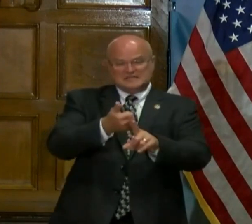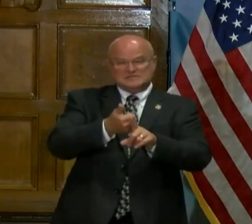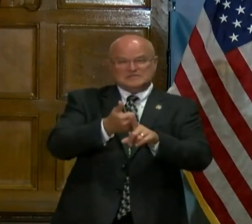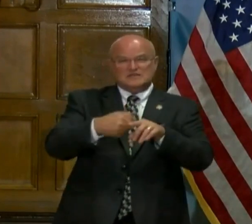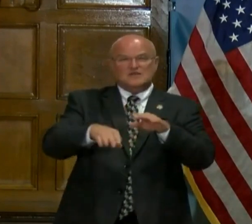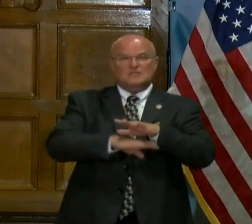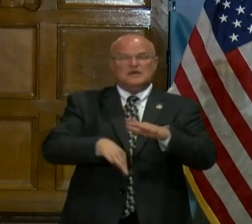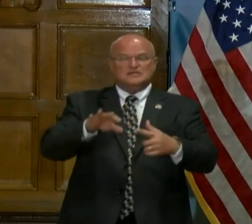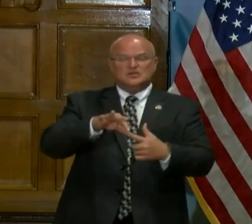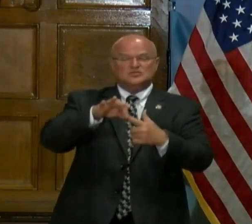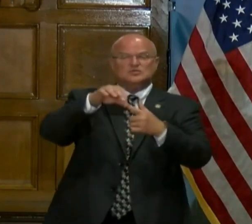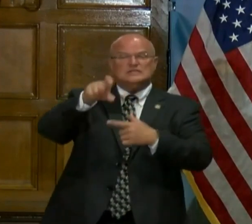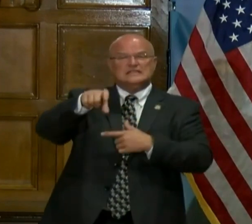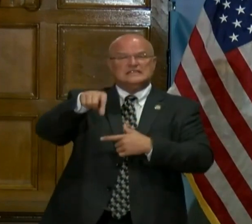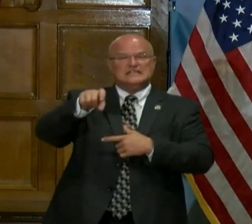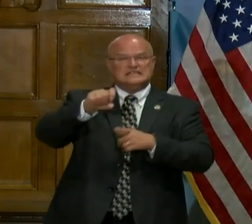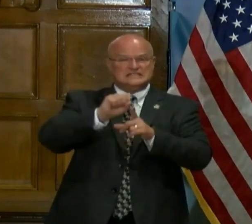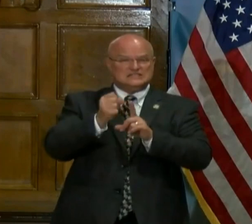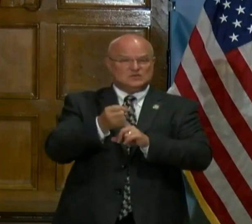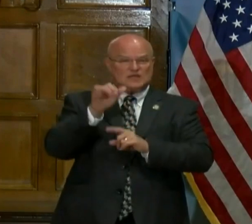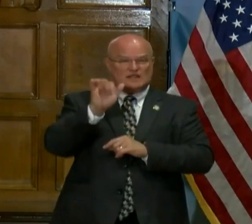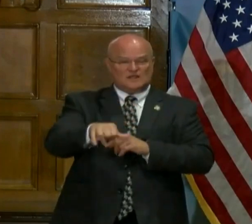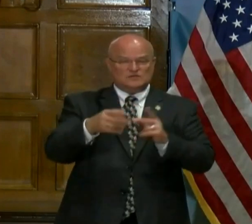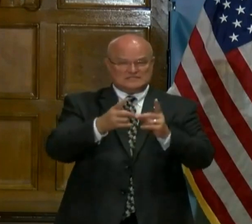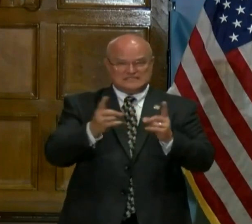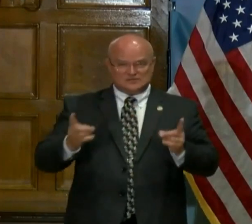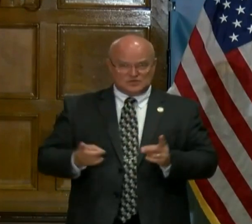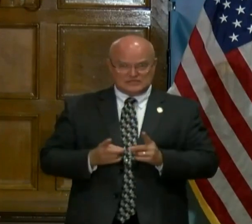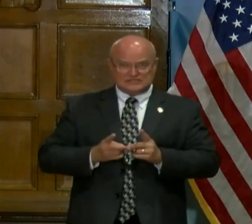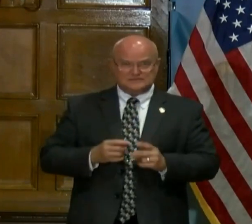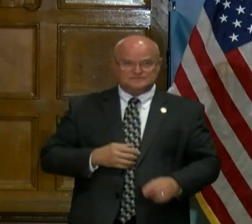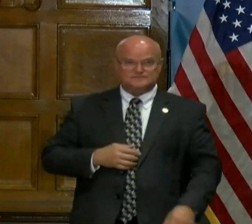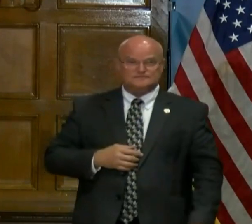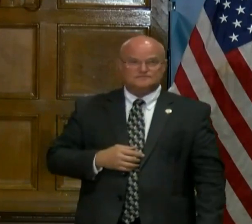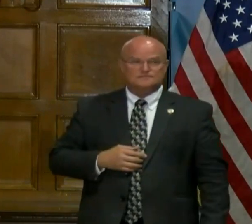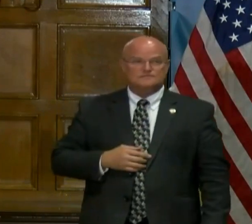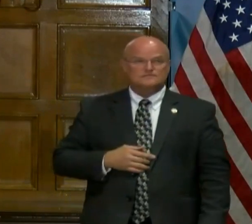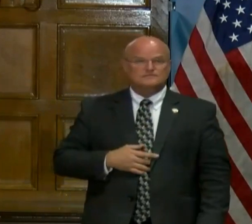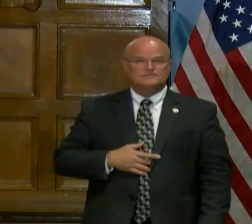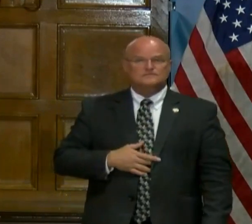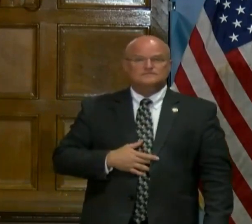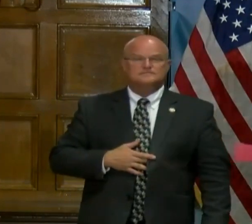based on the unique needs and situations in those districts.